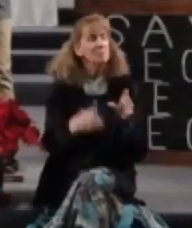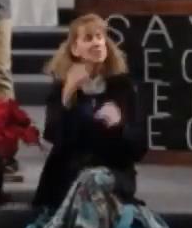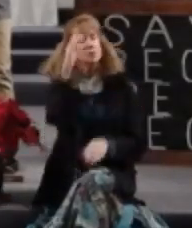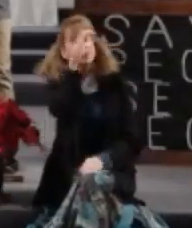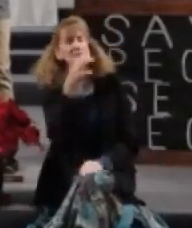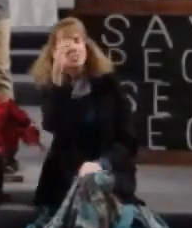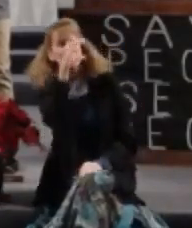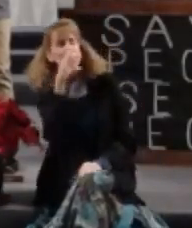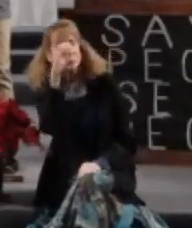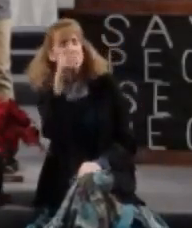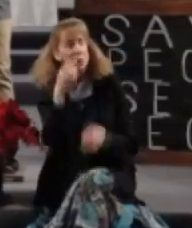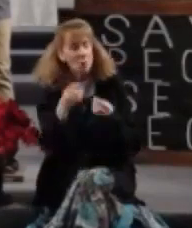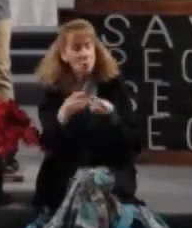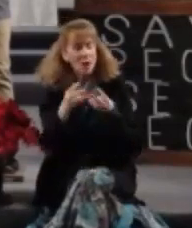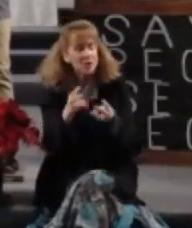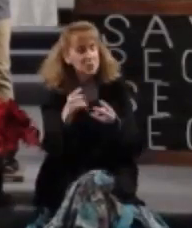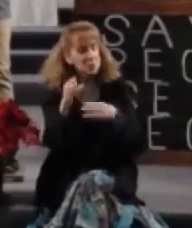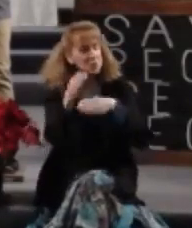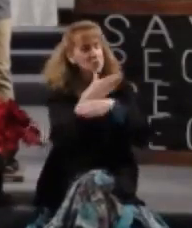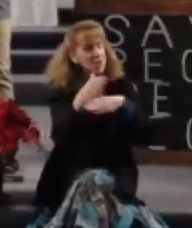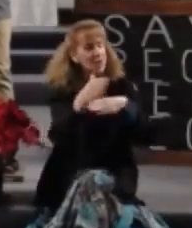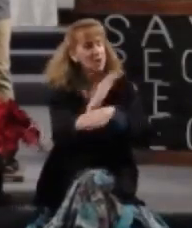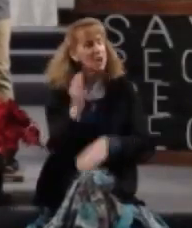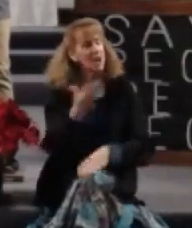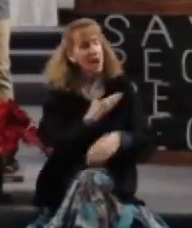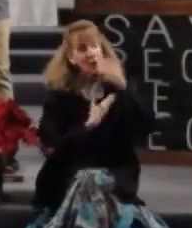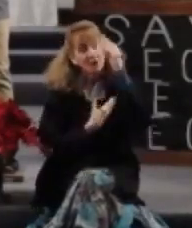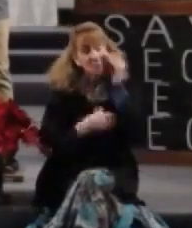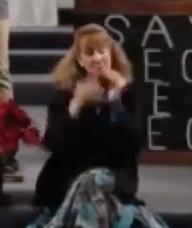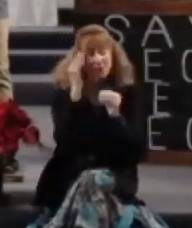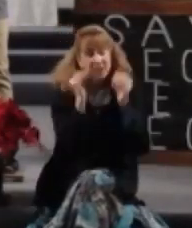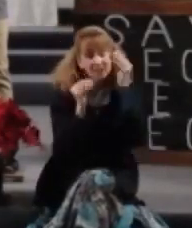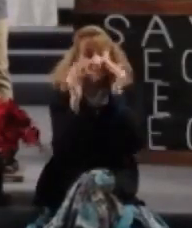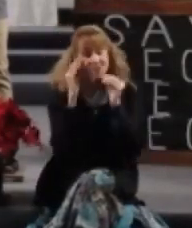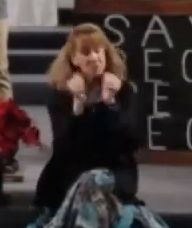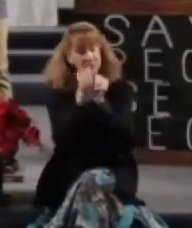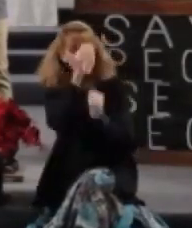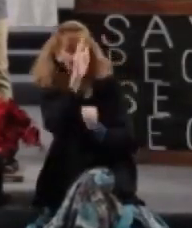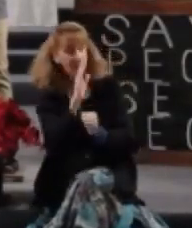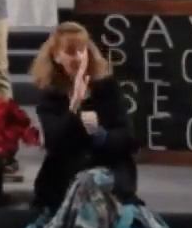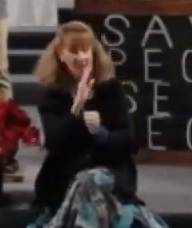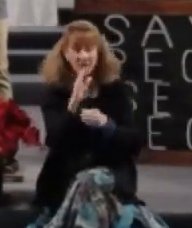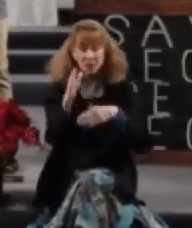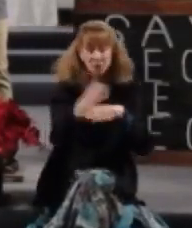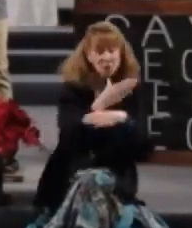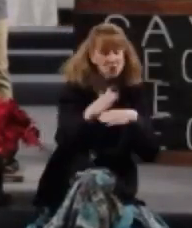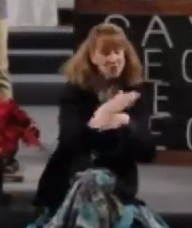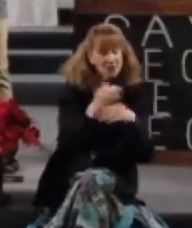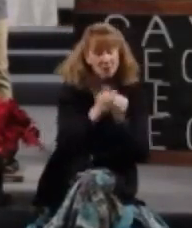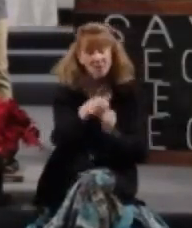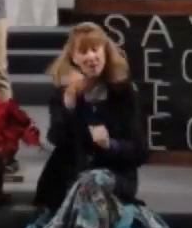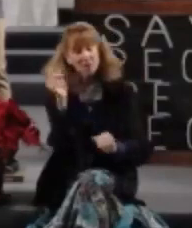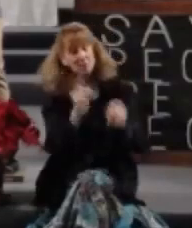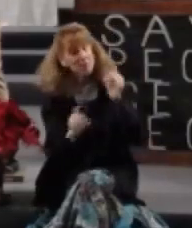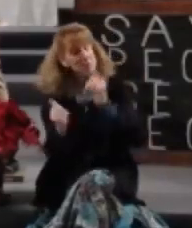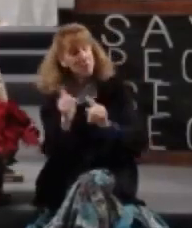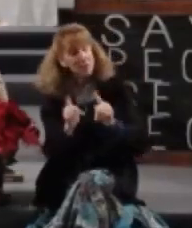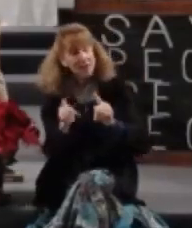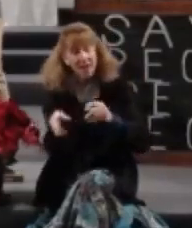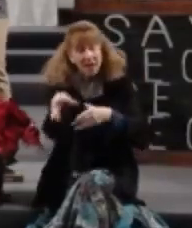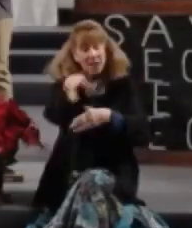to share our experiences and our relationship with God with others. It's part of